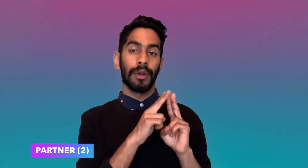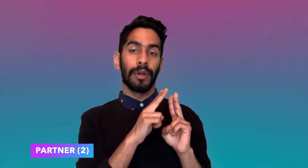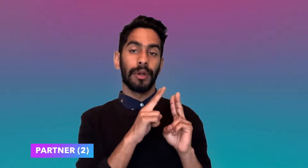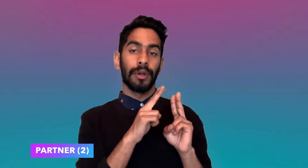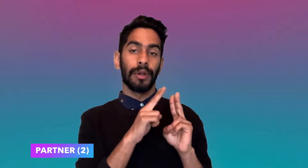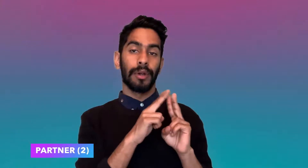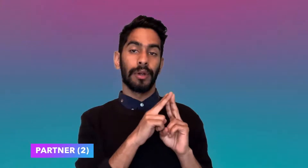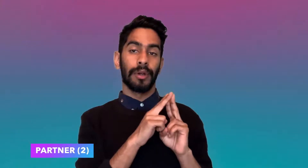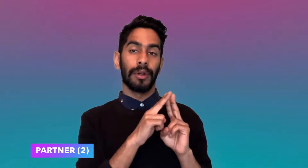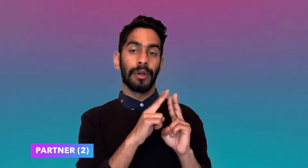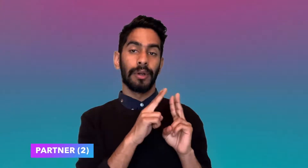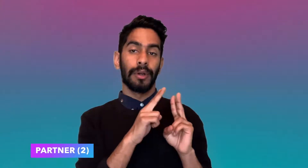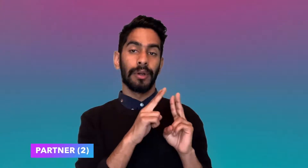Partner. Second translation.